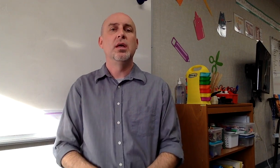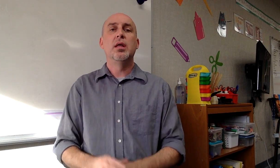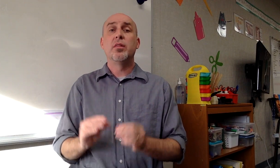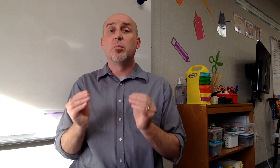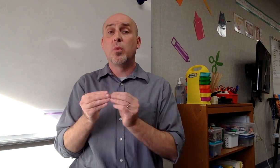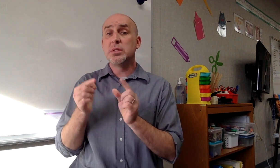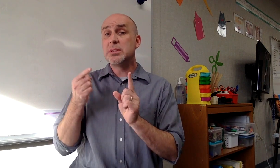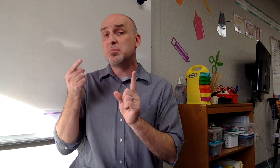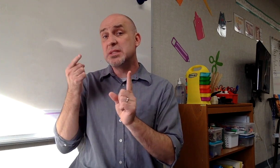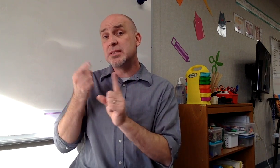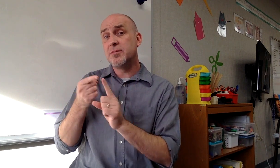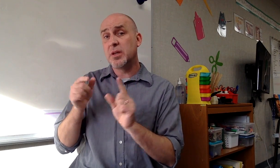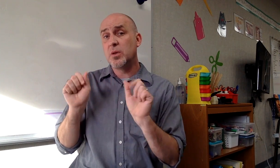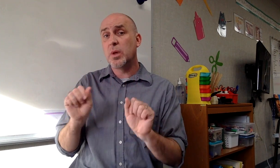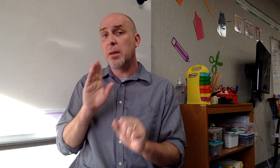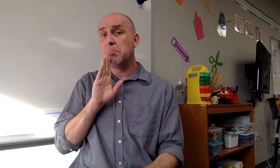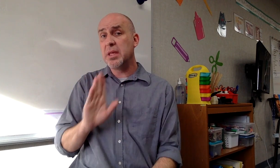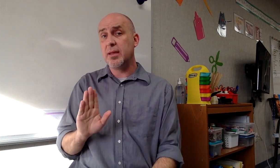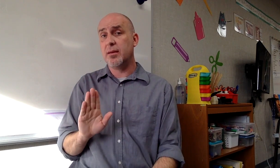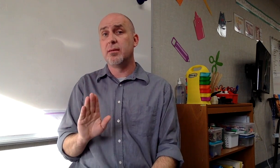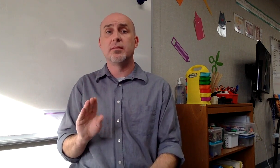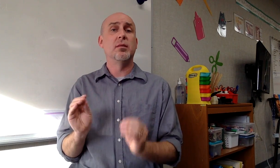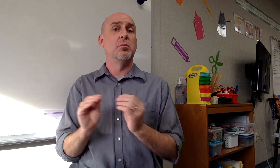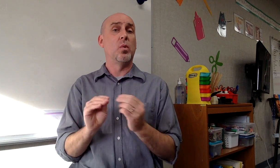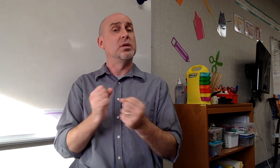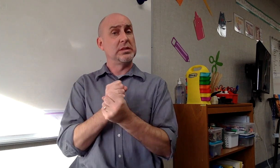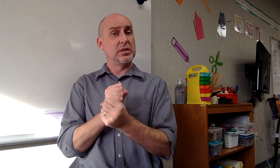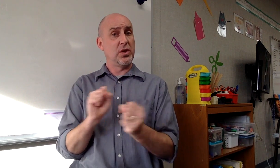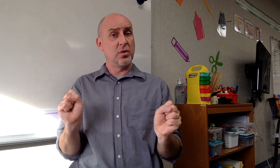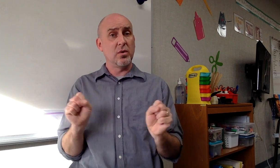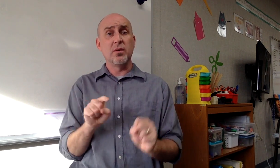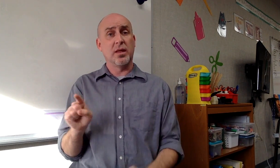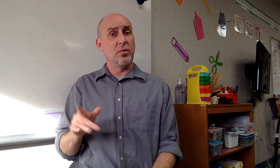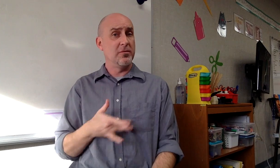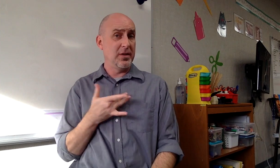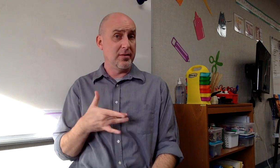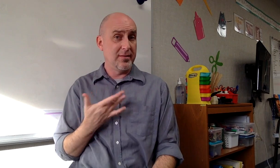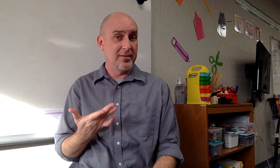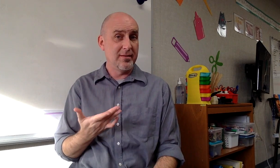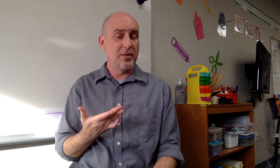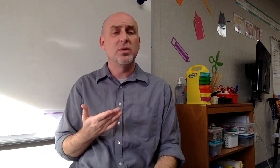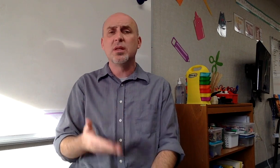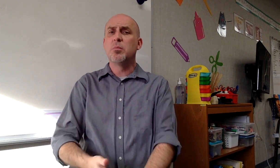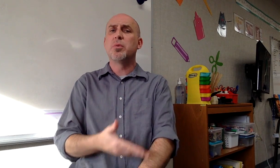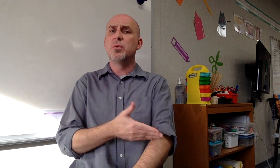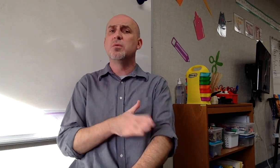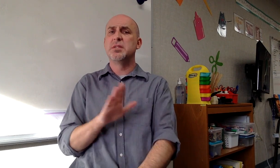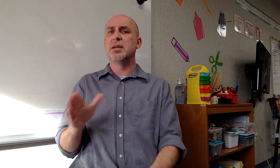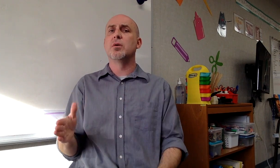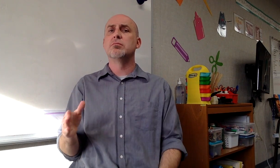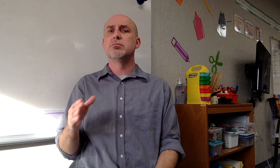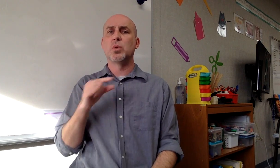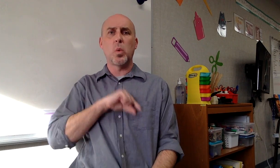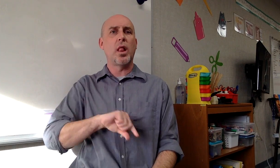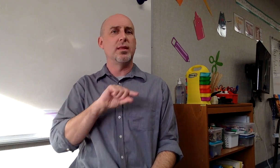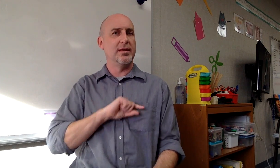The more specific you can be, the more secure they will feel. And that really improves their quality of